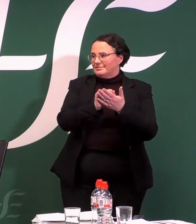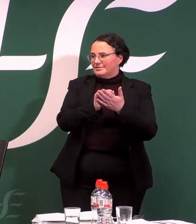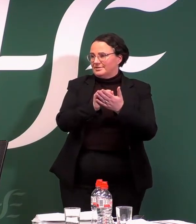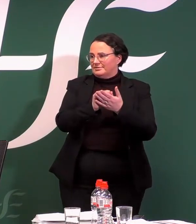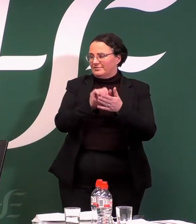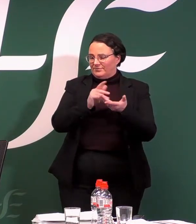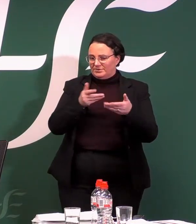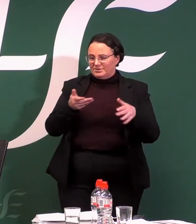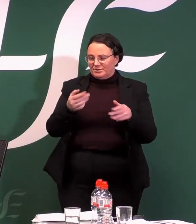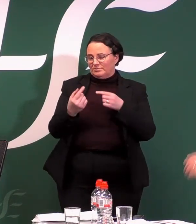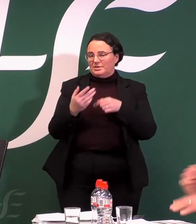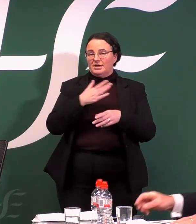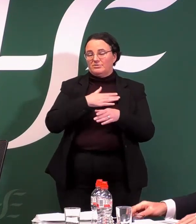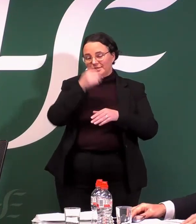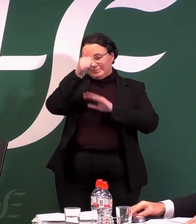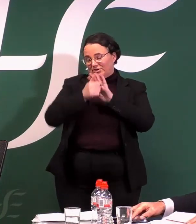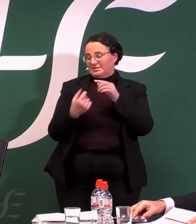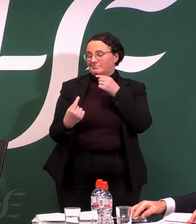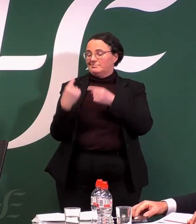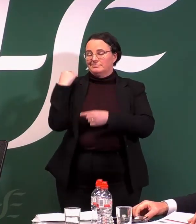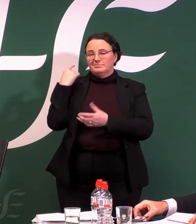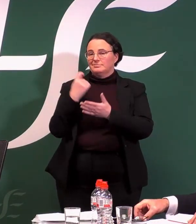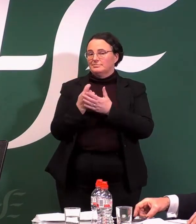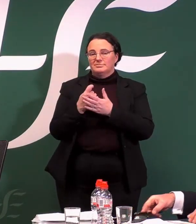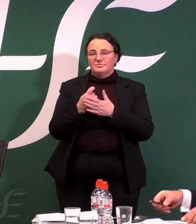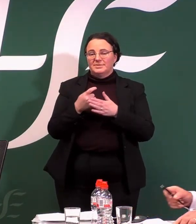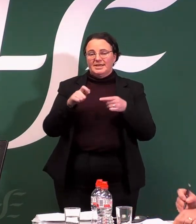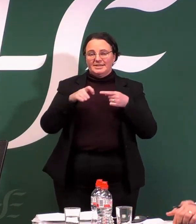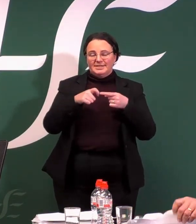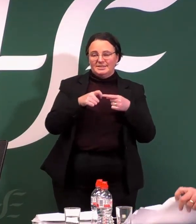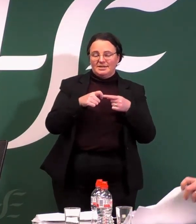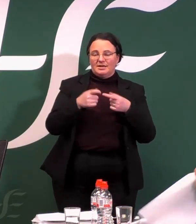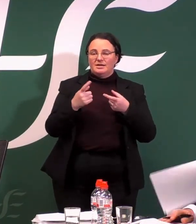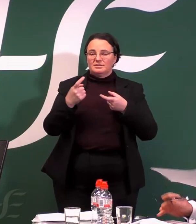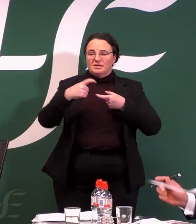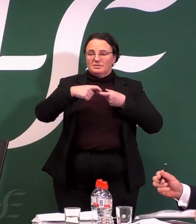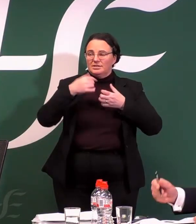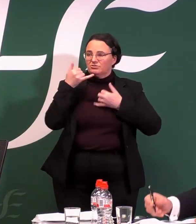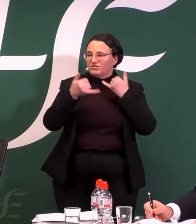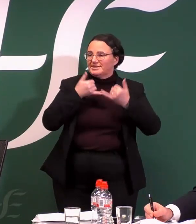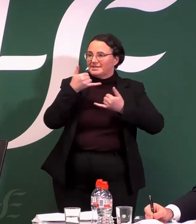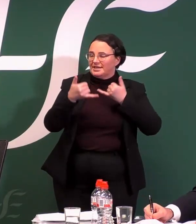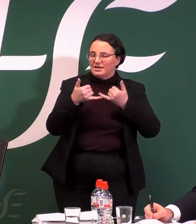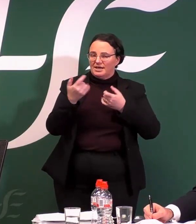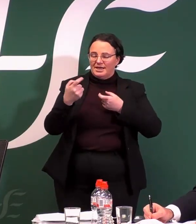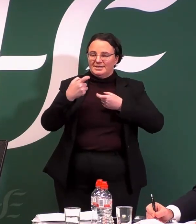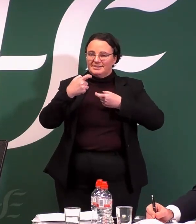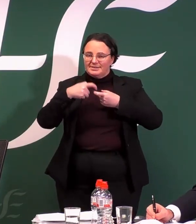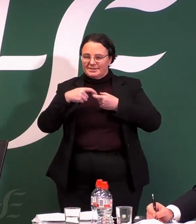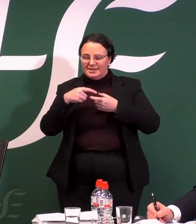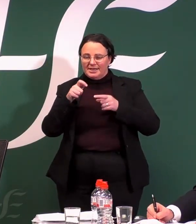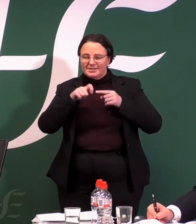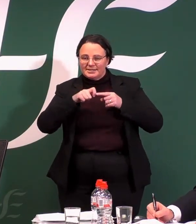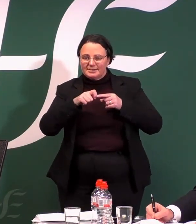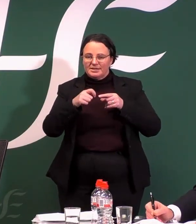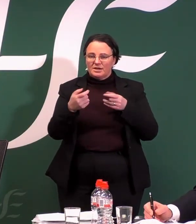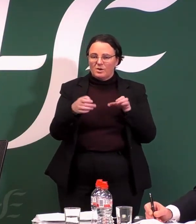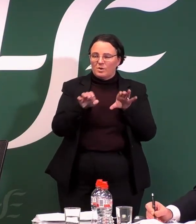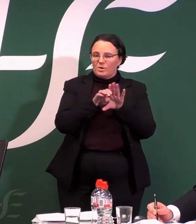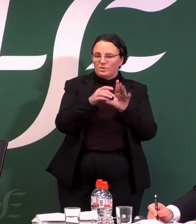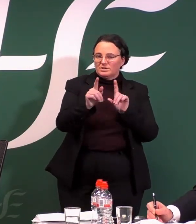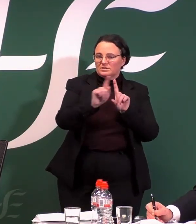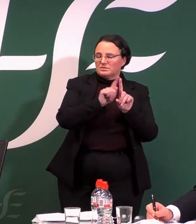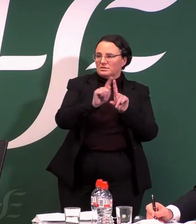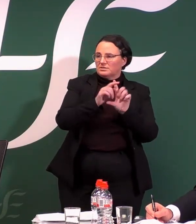our experience at the time was that contact tracing and testing those close contacts in what is a relatively controlled setting